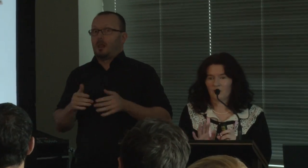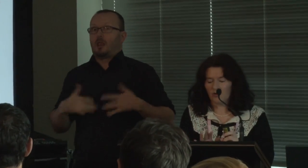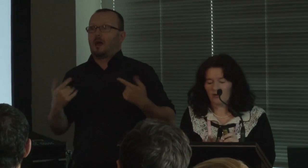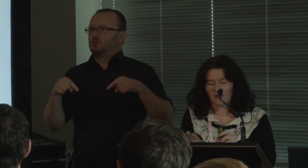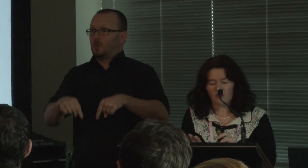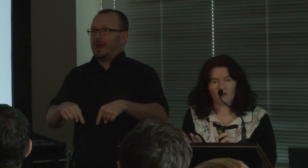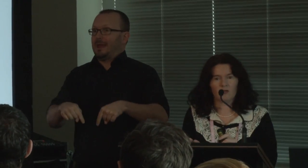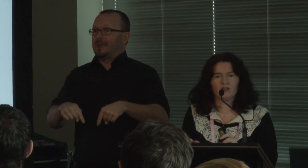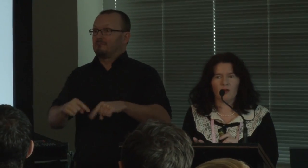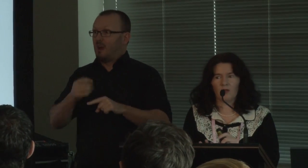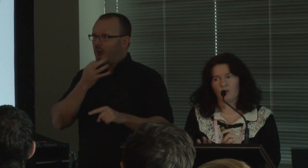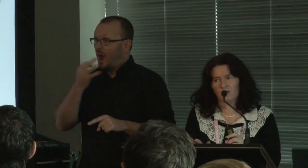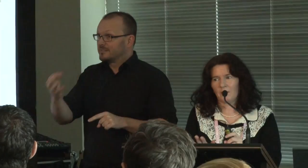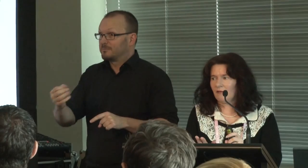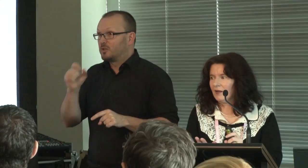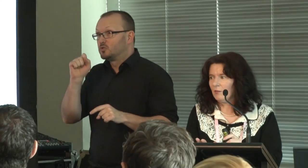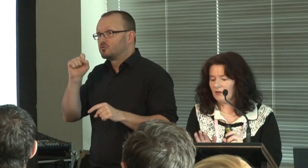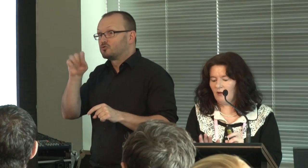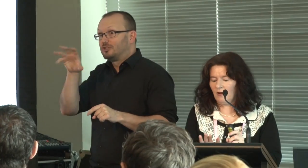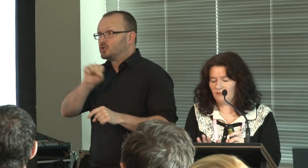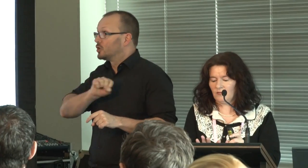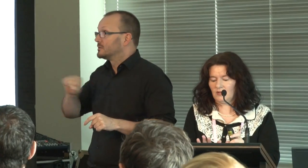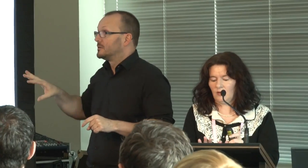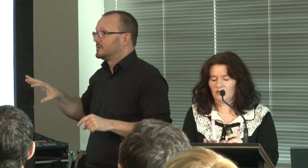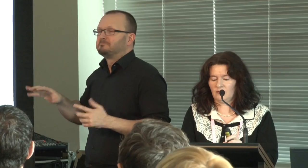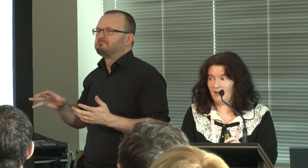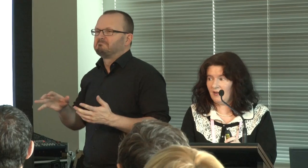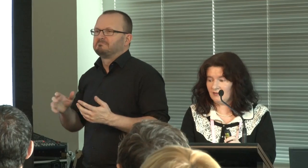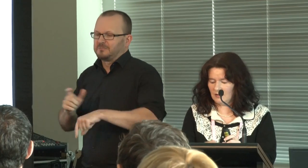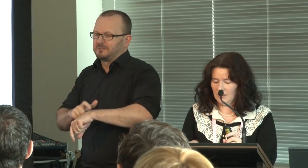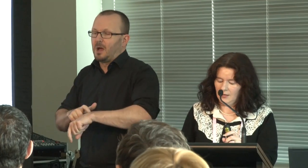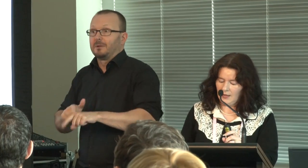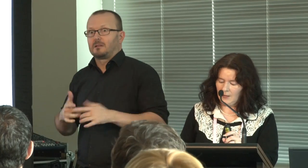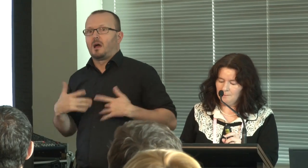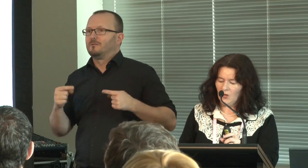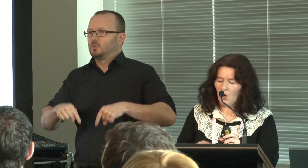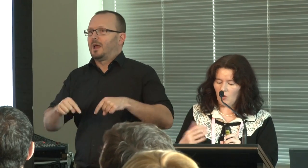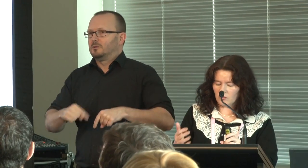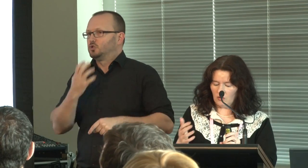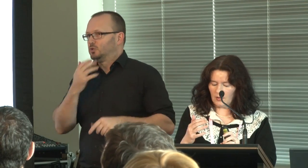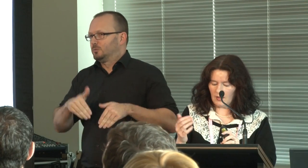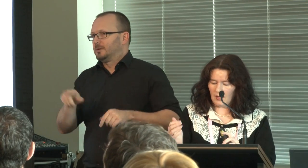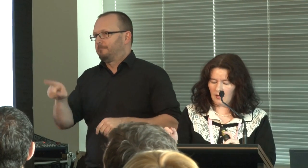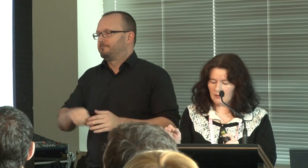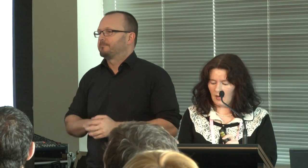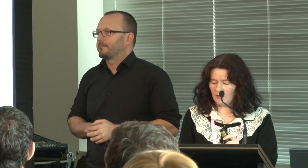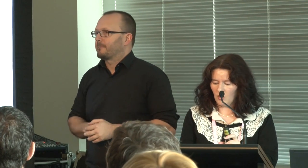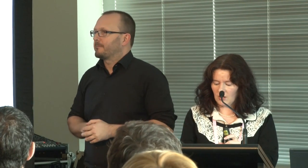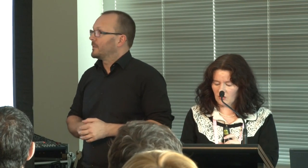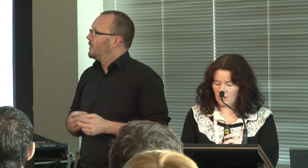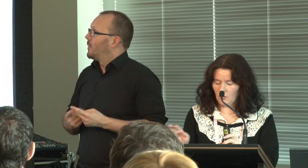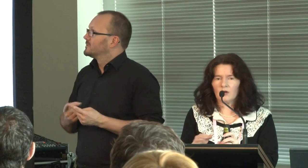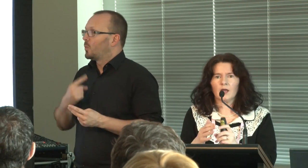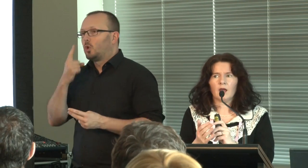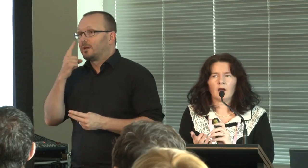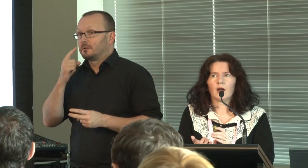I asked them very nicely if I could use a screenshot because it wasn't up and running yet, but it's live from today, which is fantastic. We're also looking at the